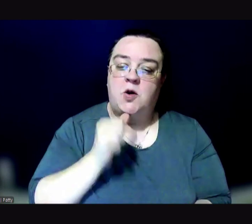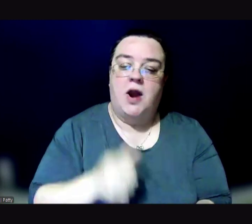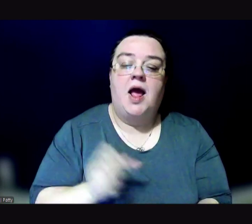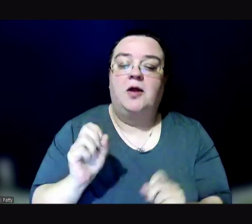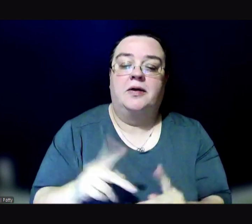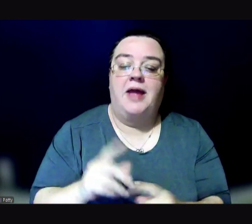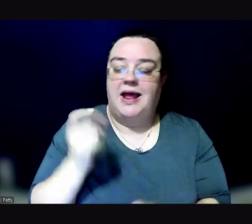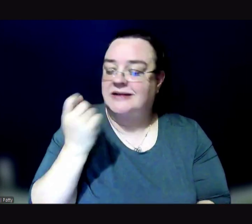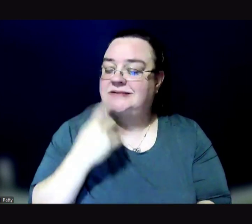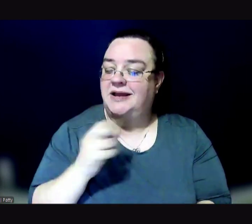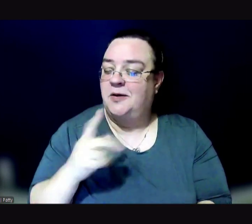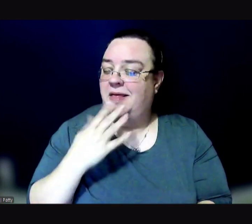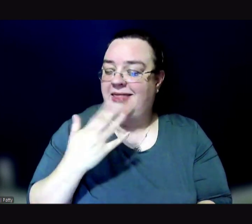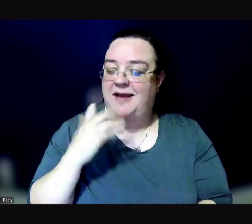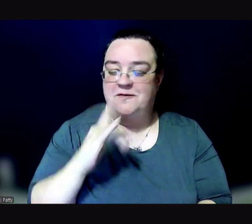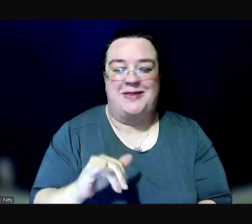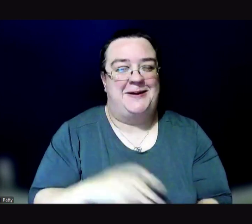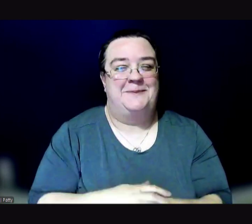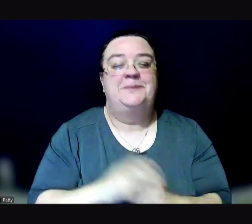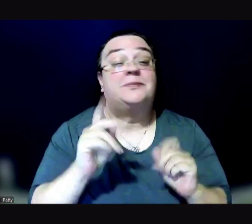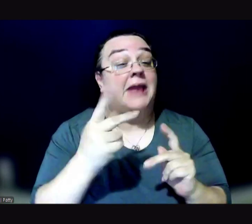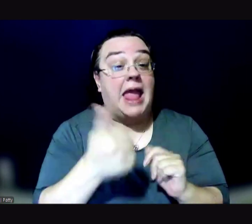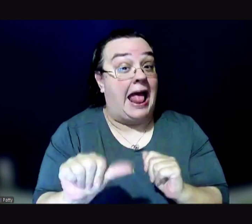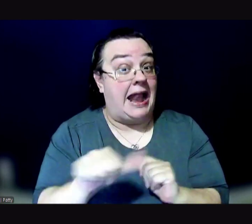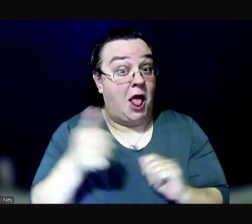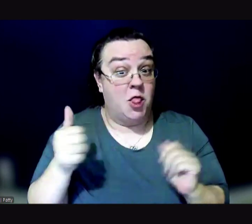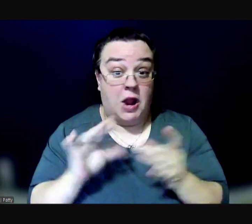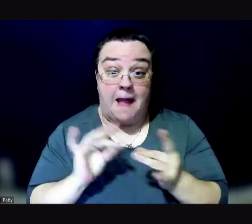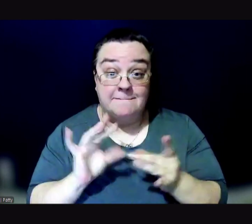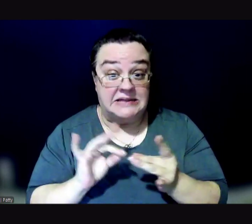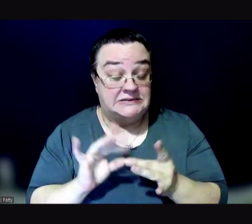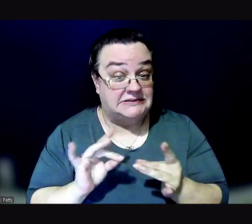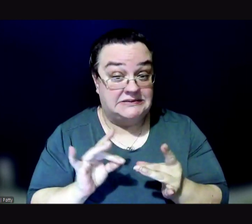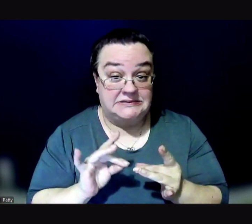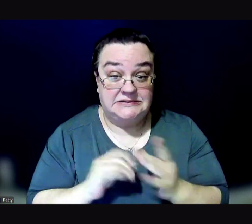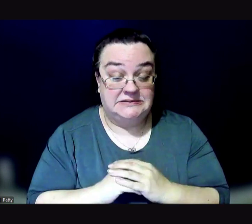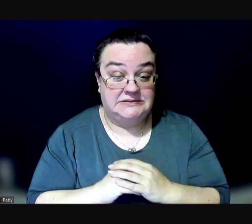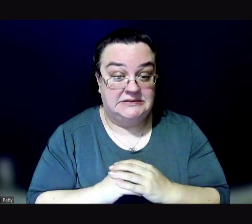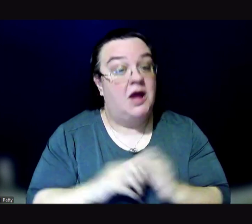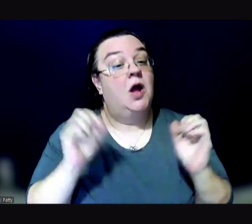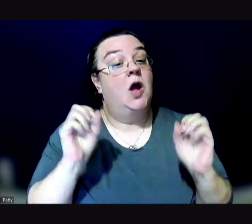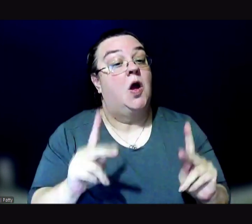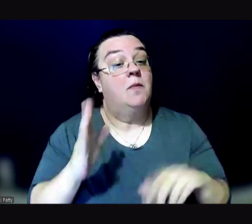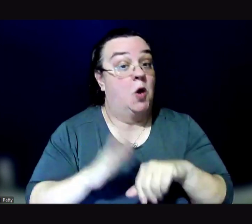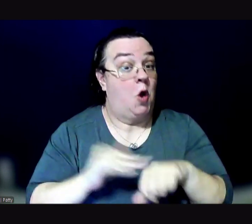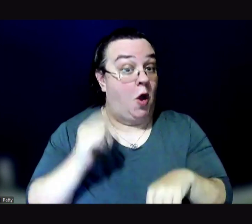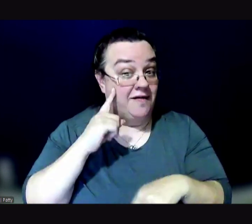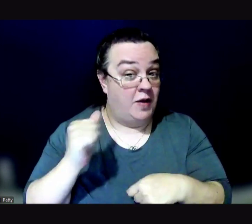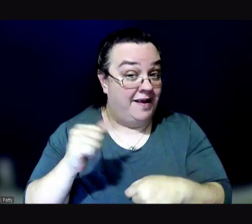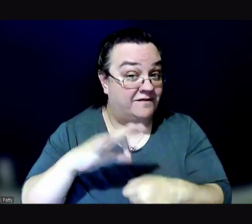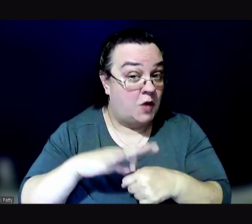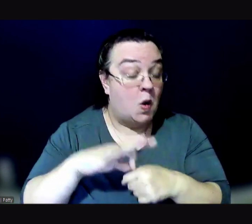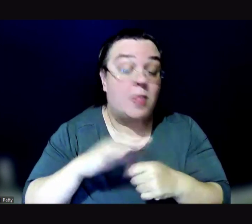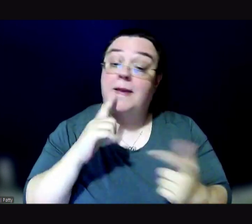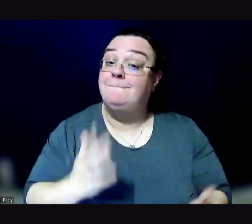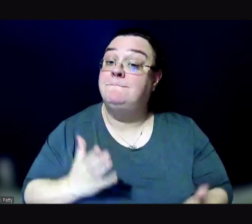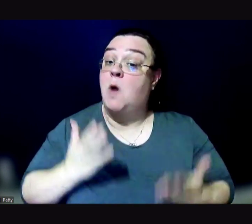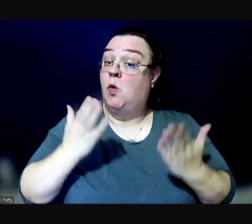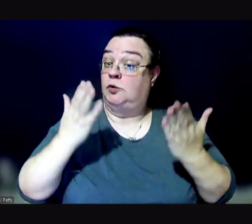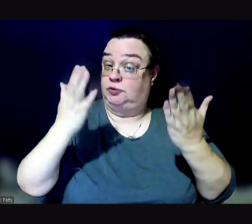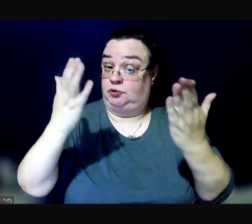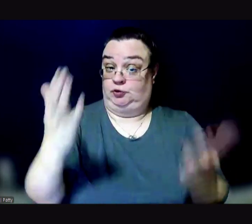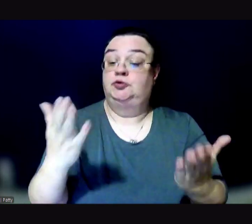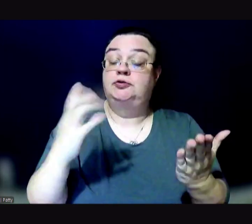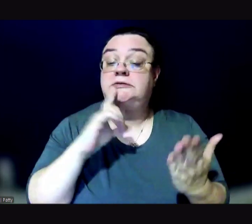thank you for that. Okay, any other comments? Anyone? All right, I'll call for a vote. The motion on the floor